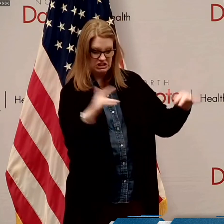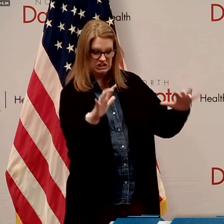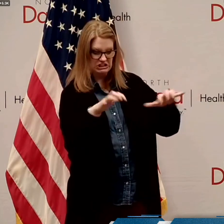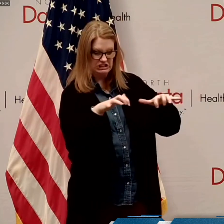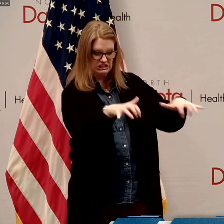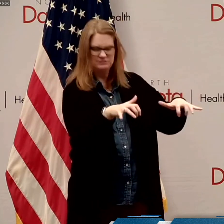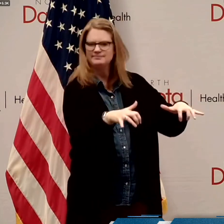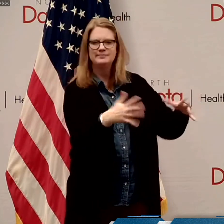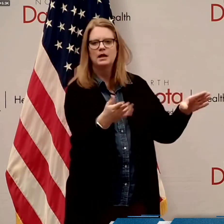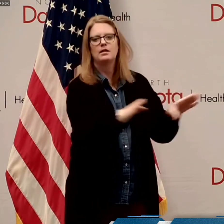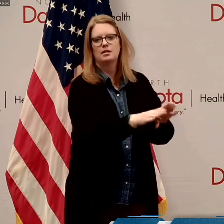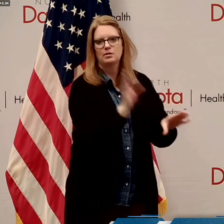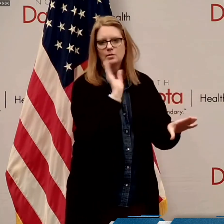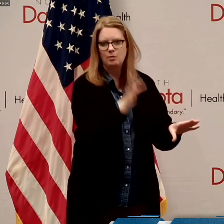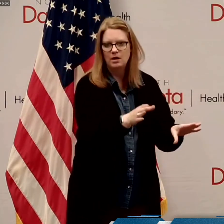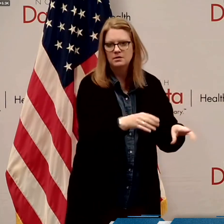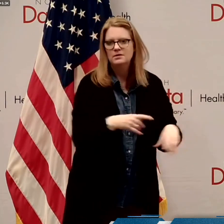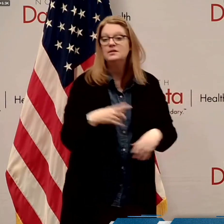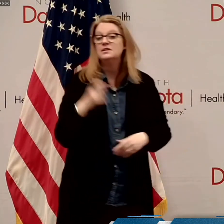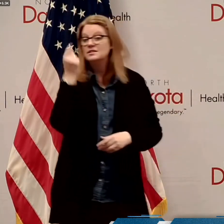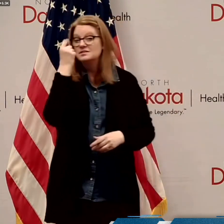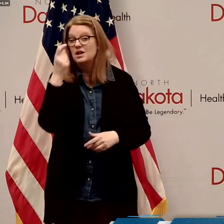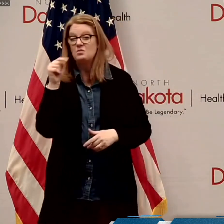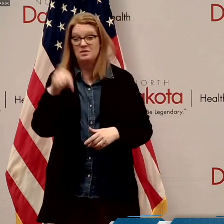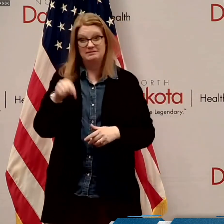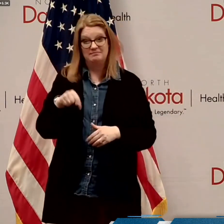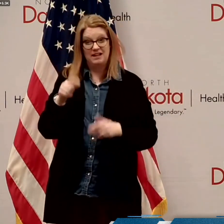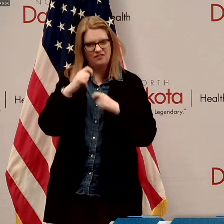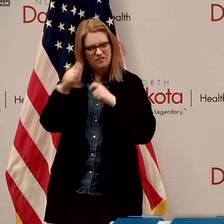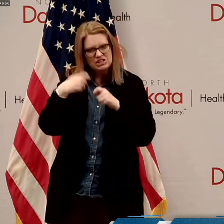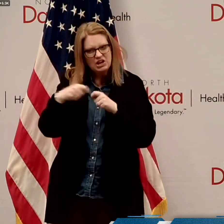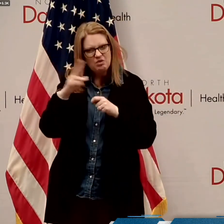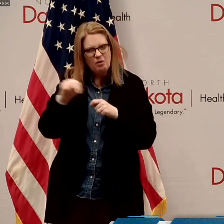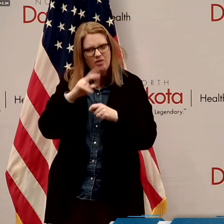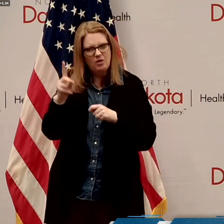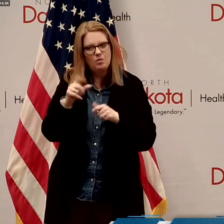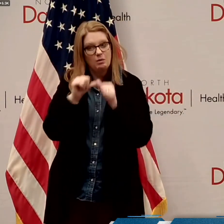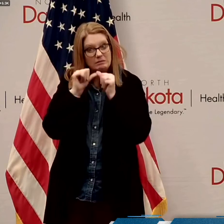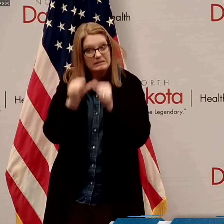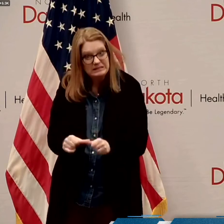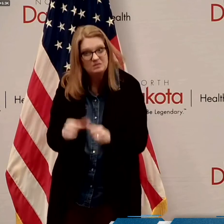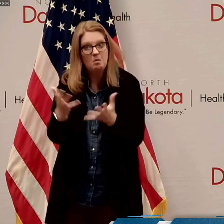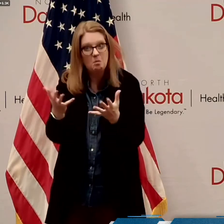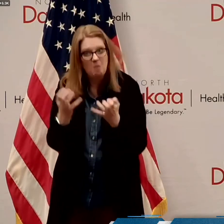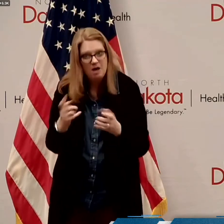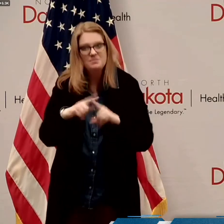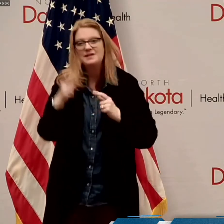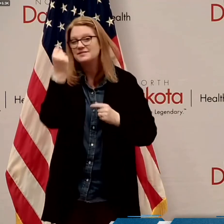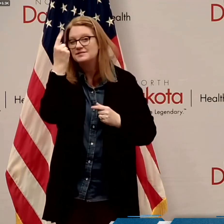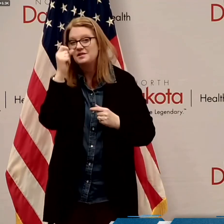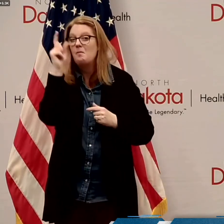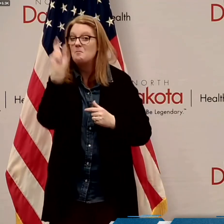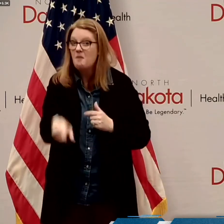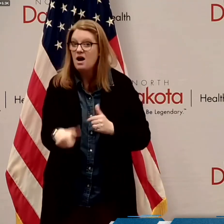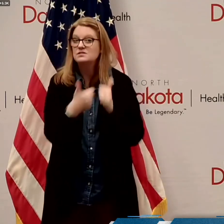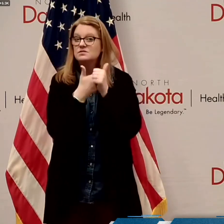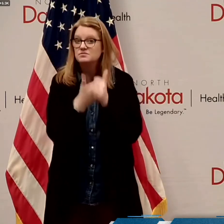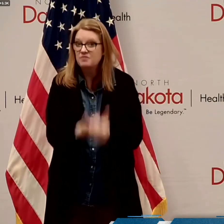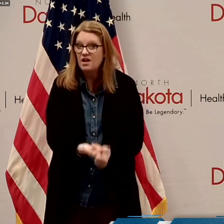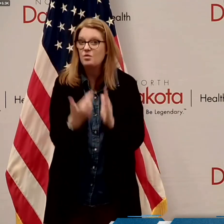privilege to keep fishing in North Dakota during the season, it's important that everybody sort of adopt the new